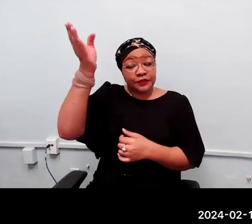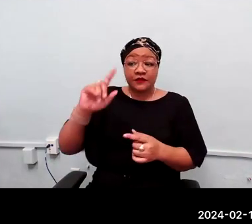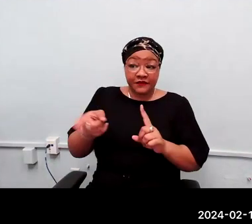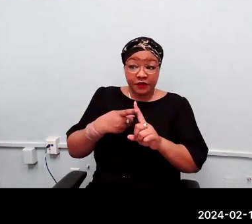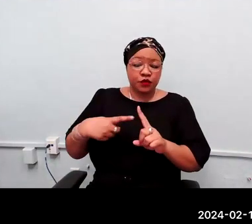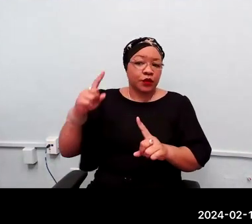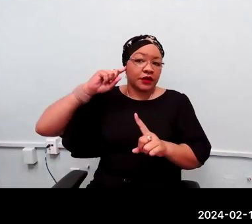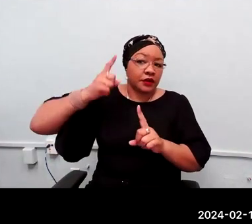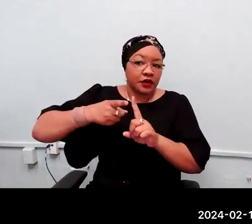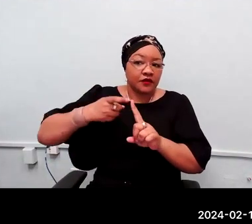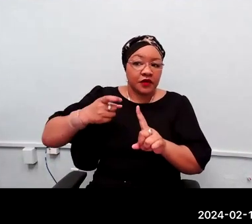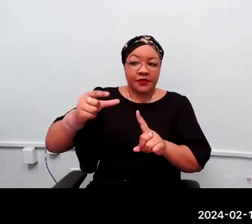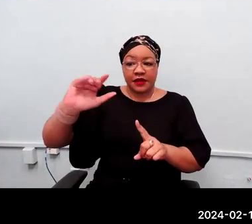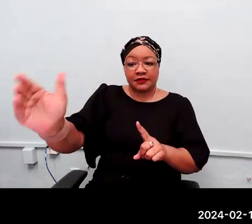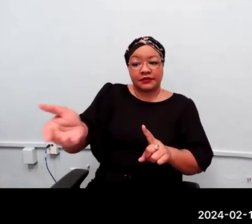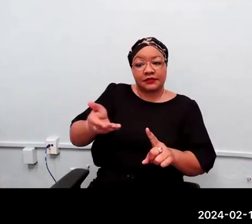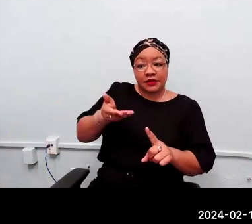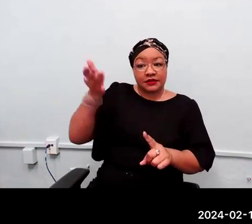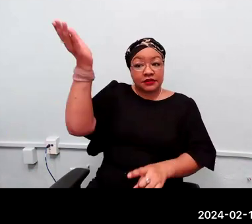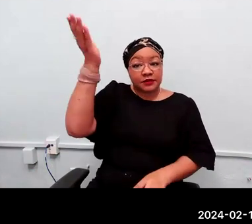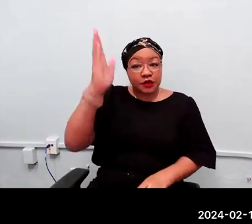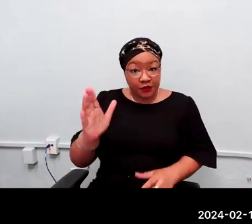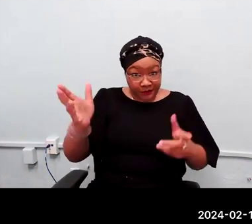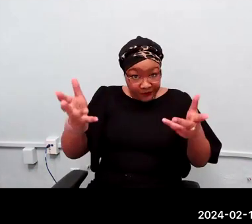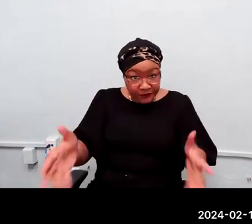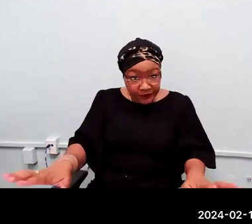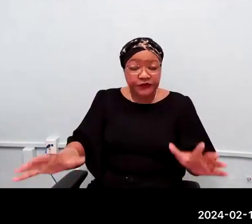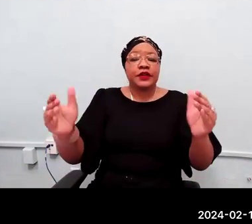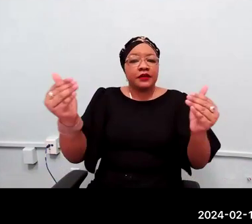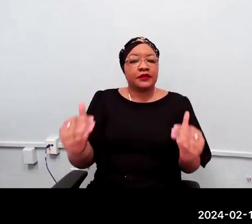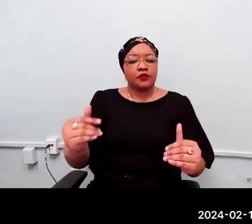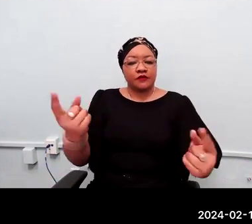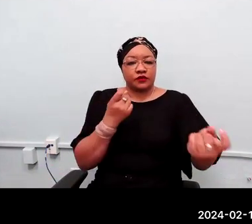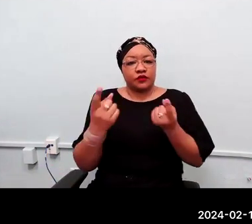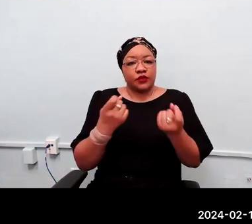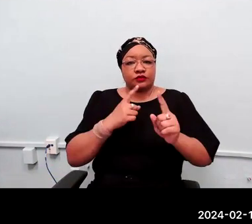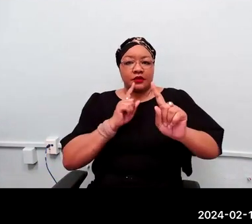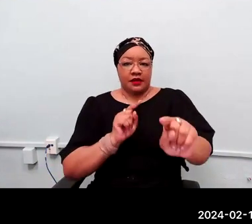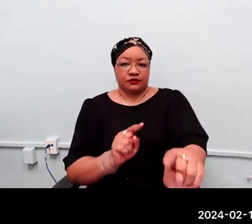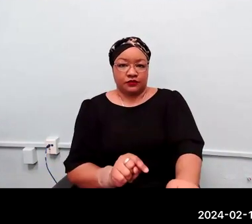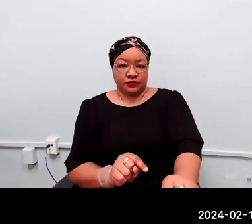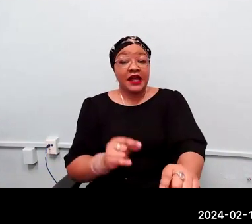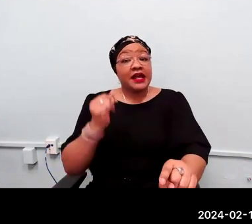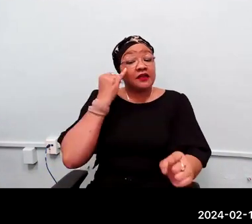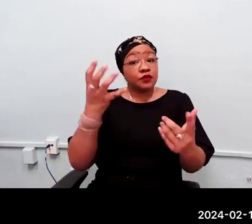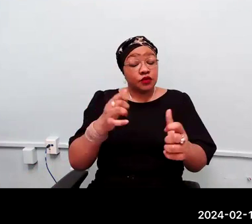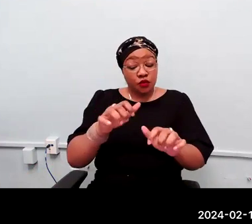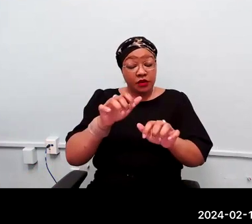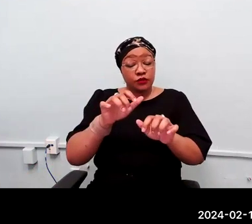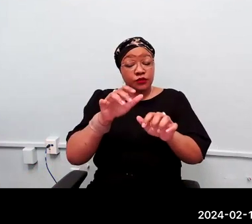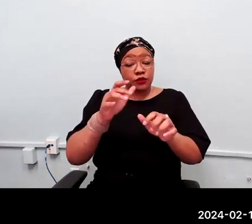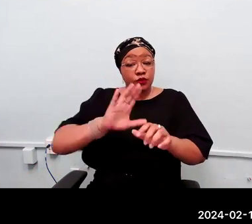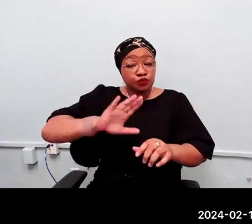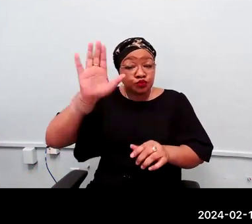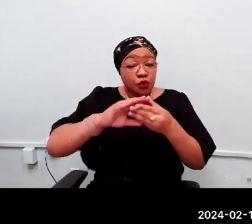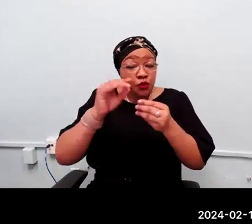speaker, then we will have a time for question and answer. To submit your questions, please use the Q&A feature that